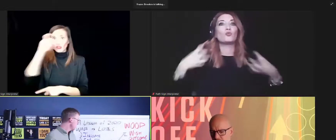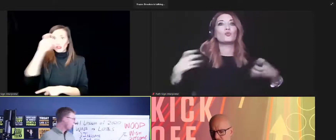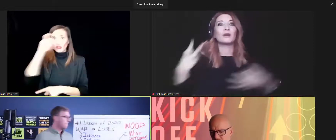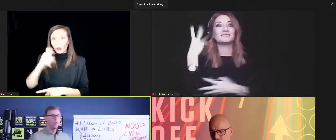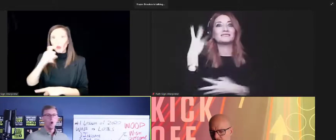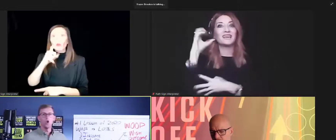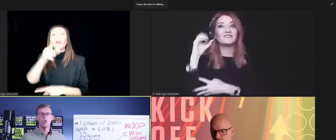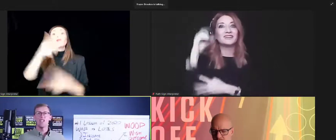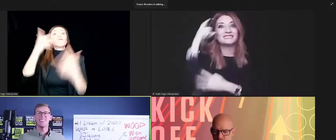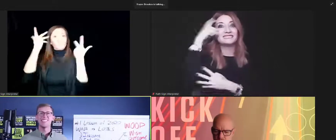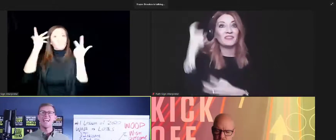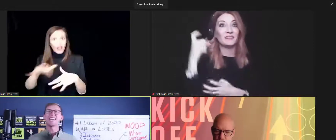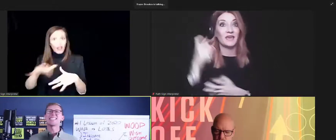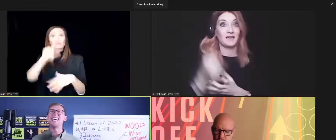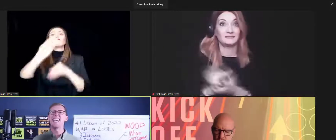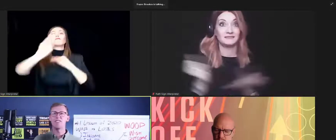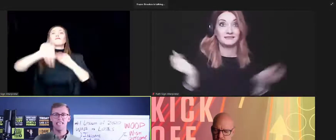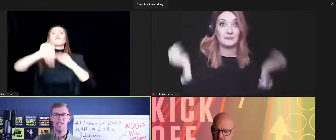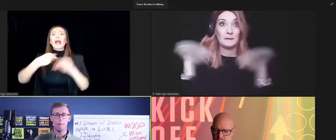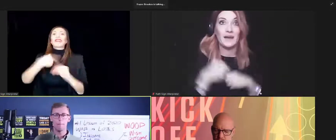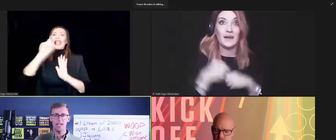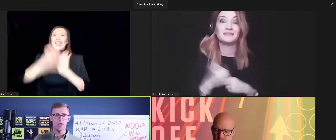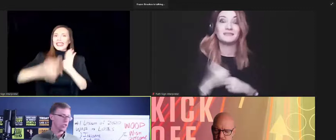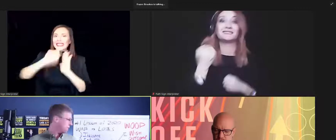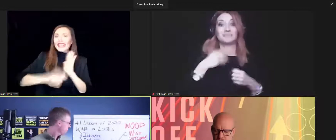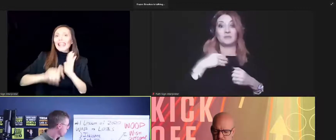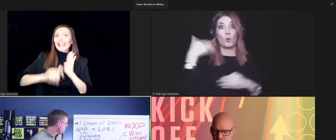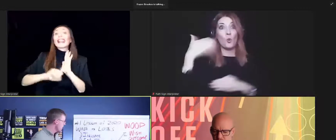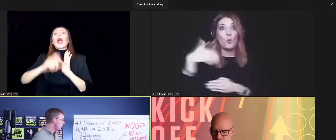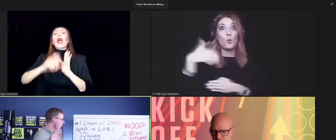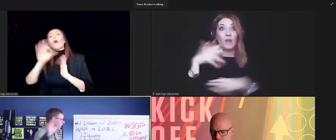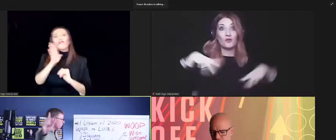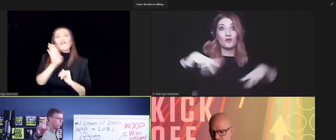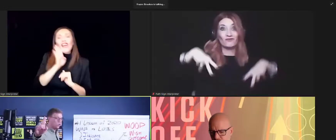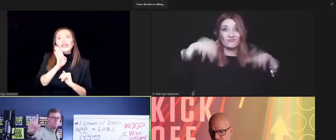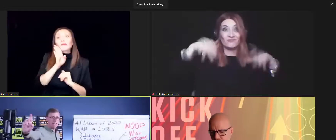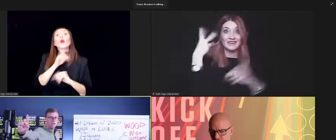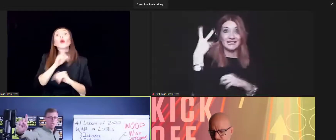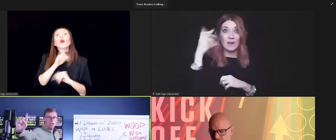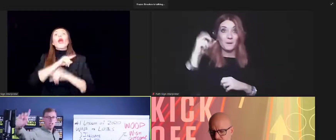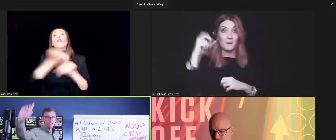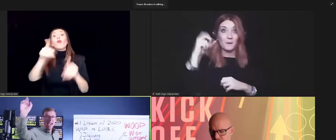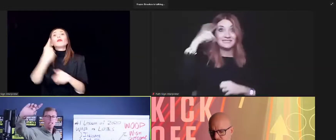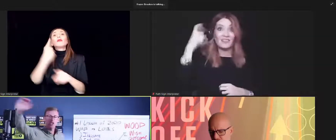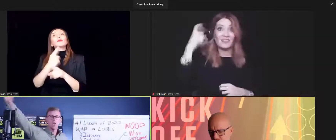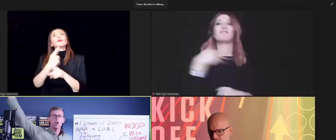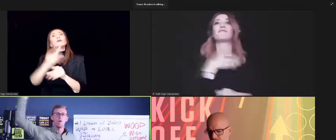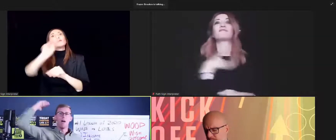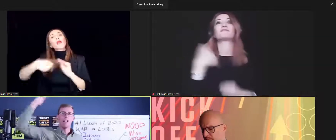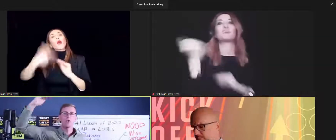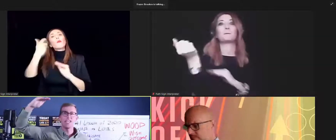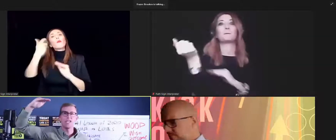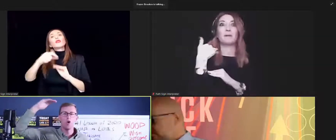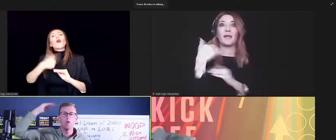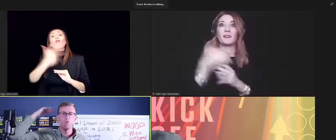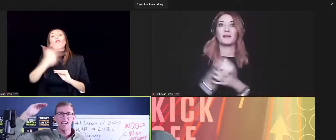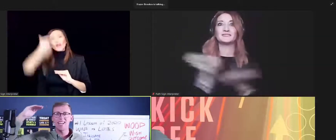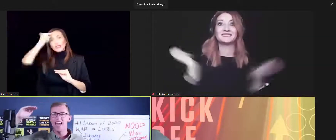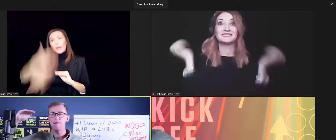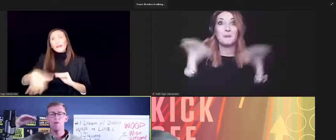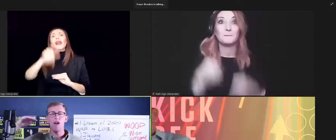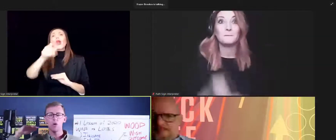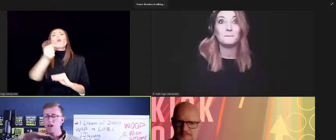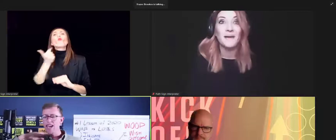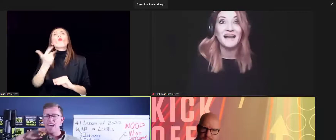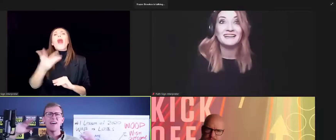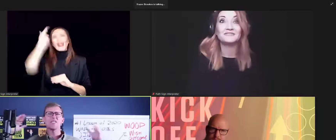it. Understand that it's activity-based, not results-based. Yes, entering your rank name,